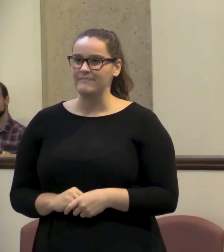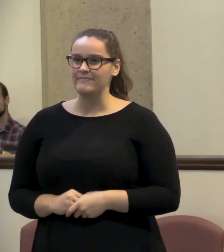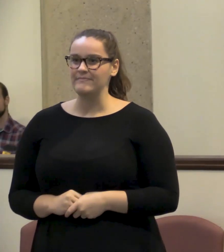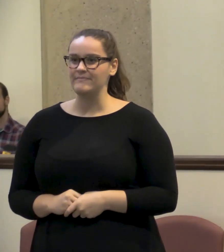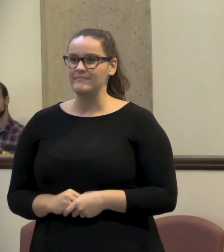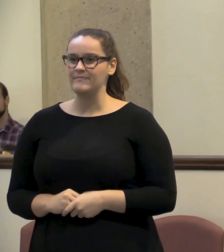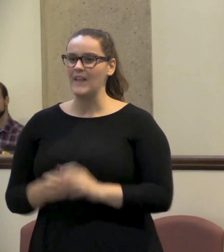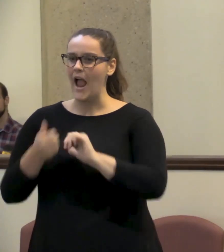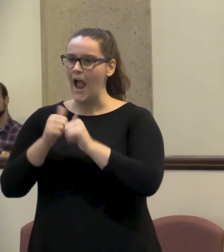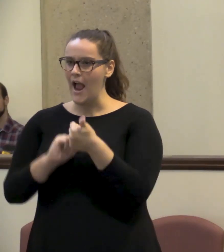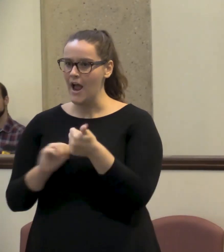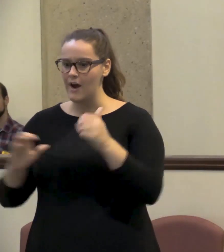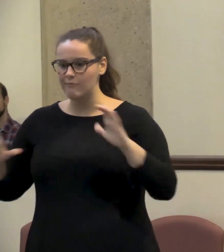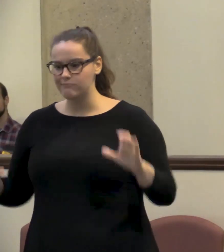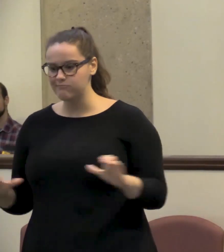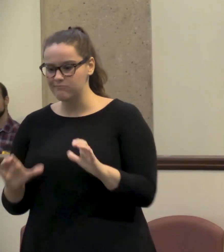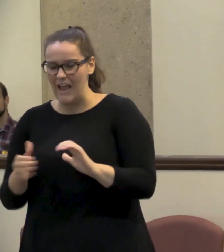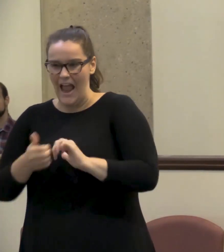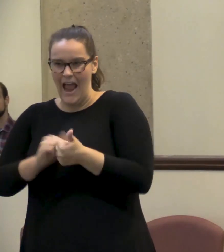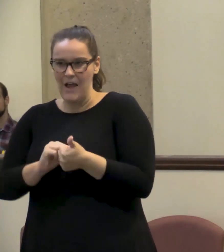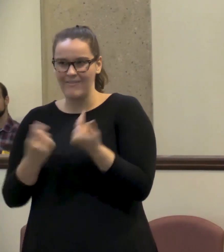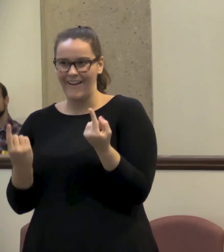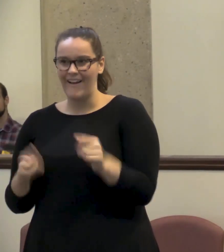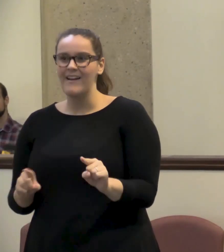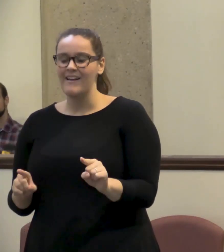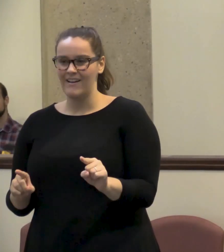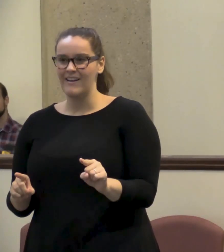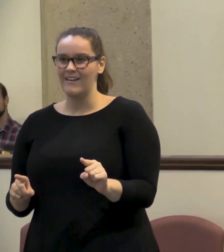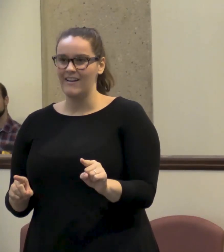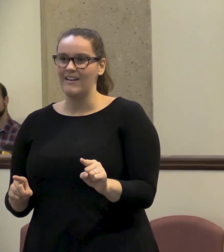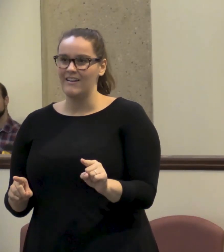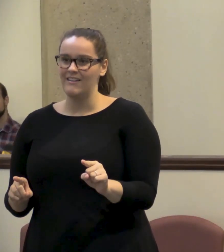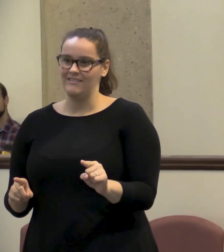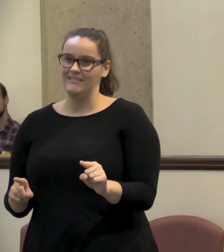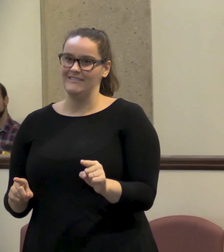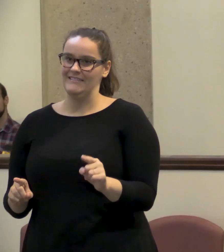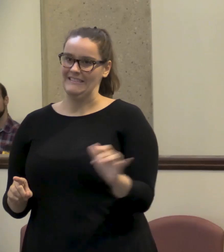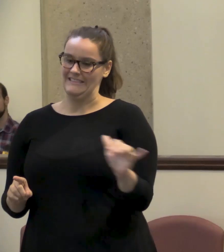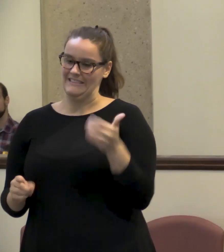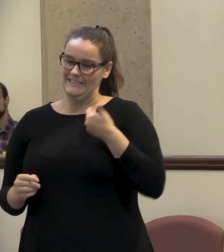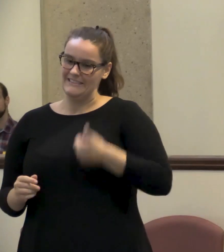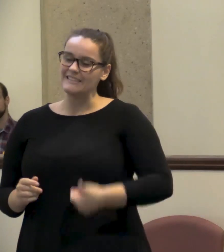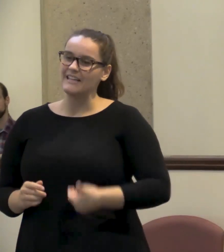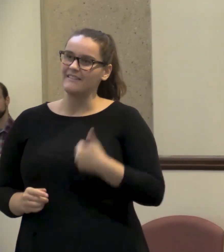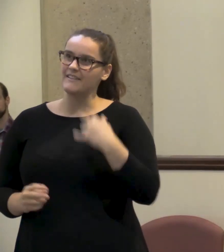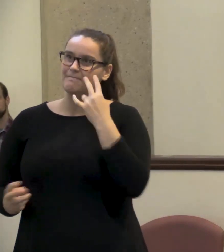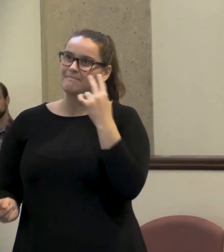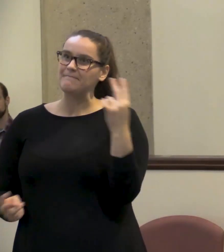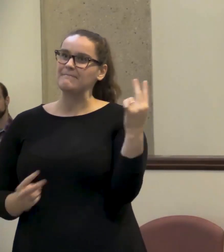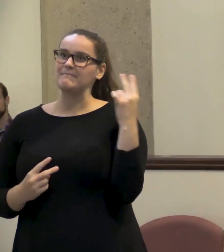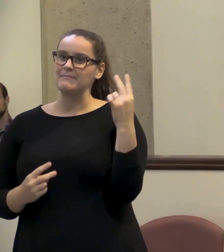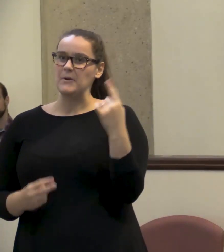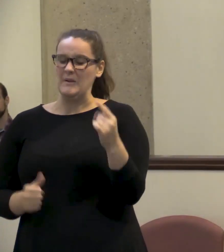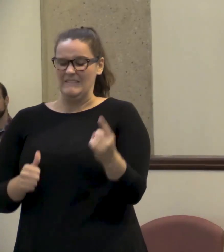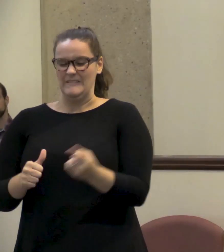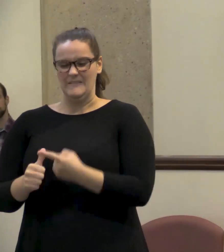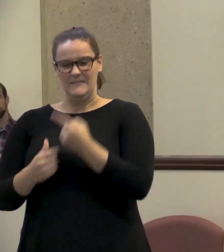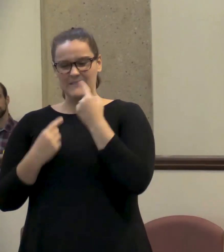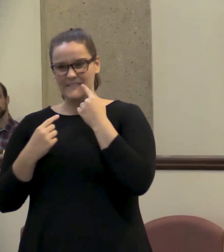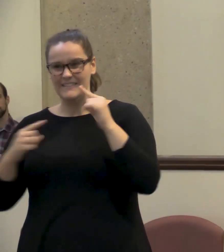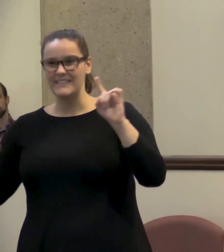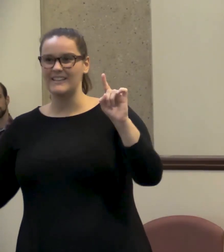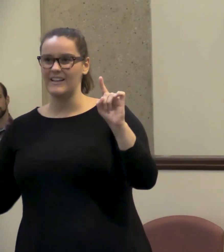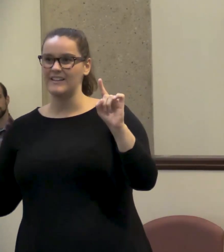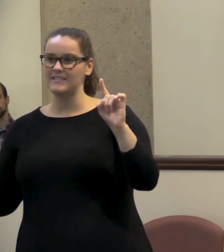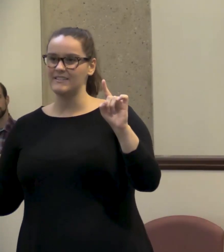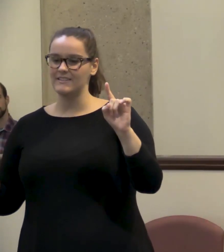And the way to do it is the way I've always tried to do it. I remember when I first announced in that campaign